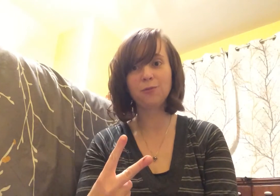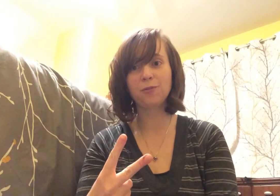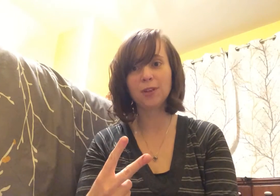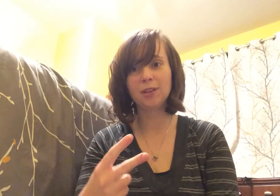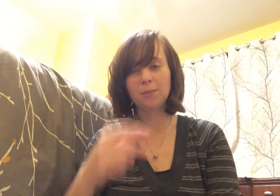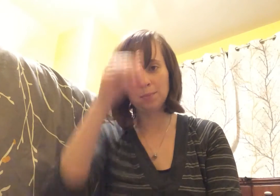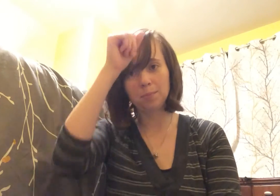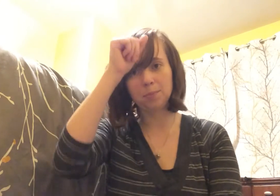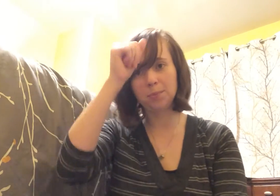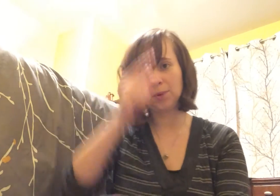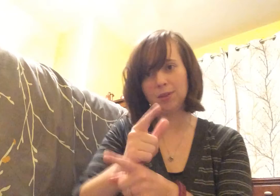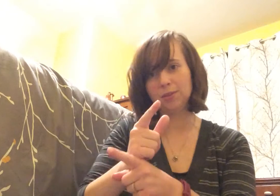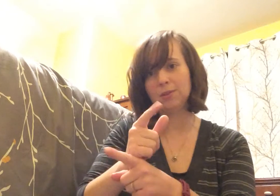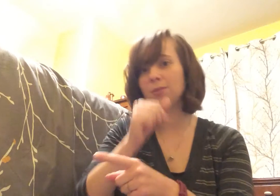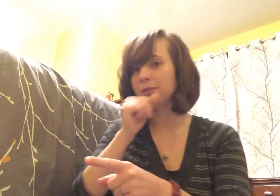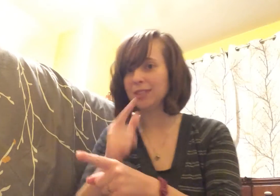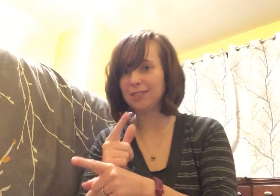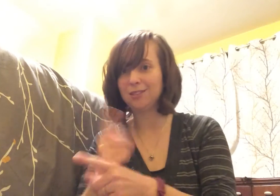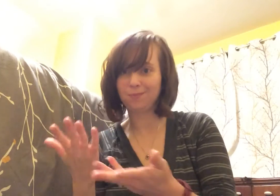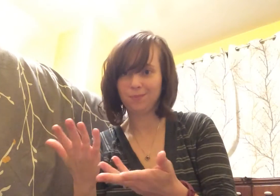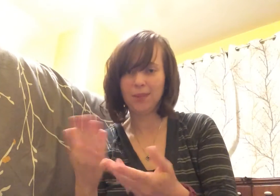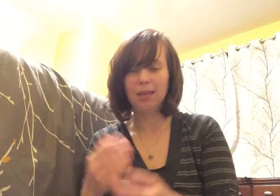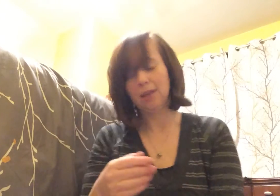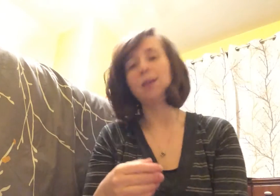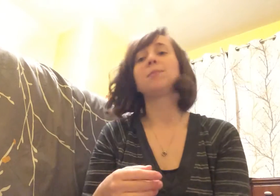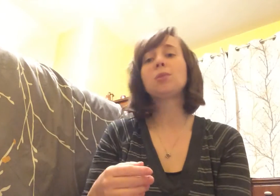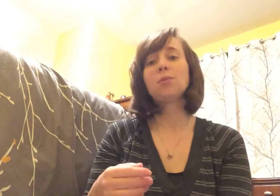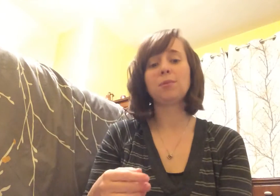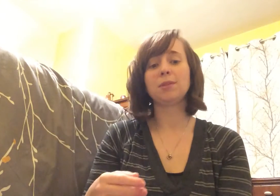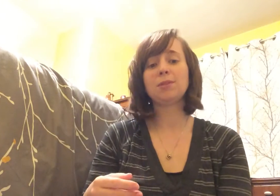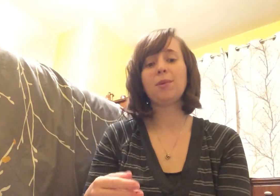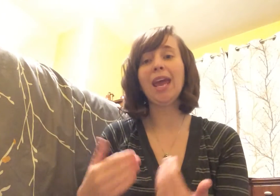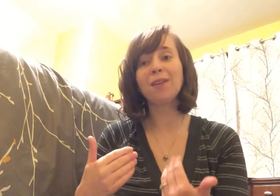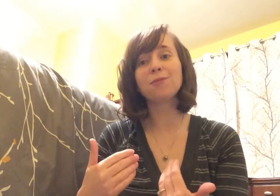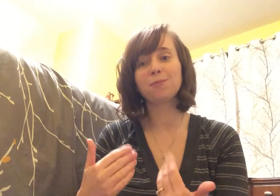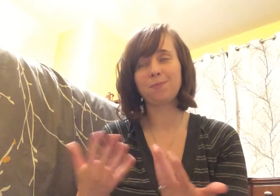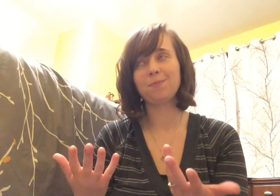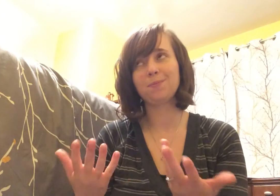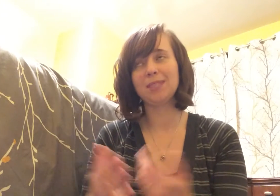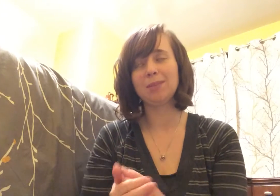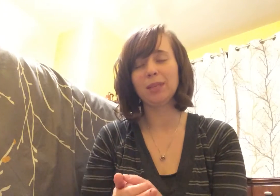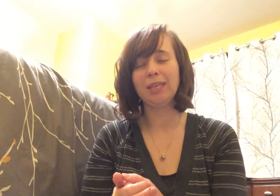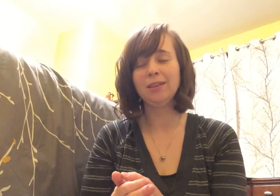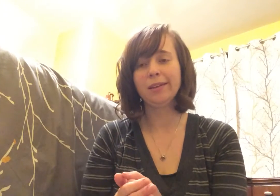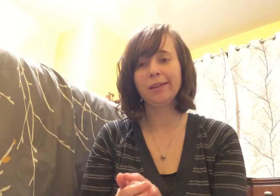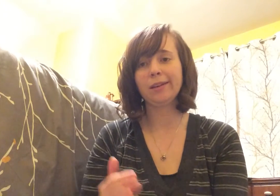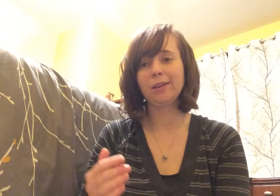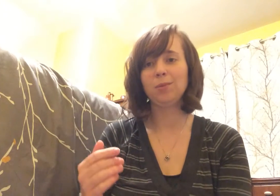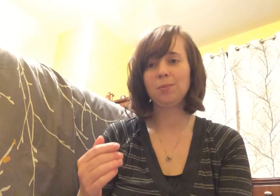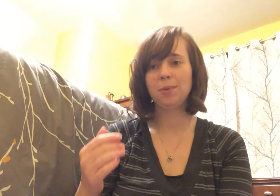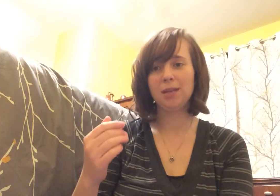half brother or sister. So a half sibling would be